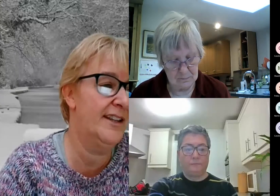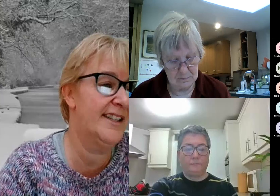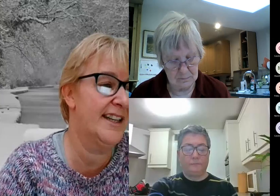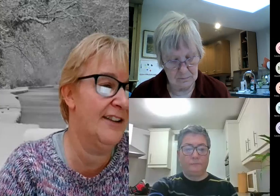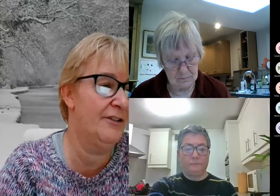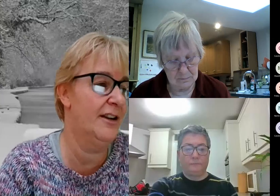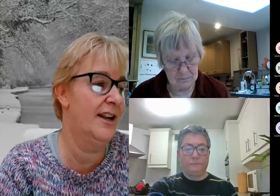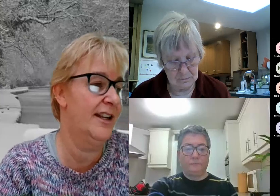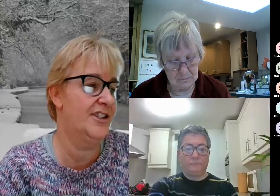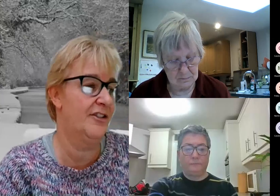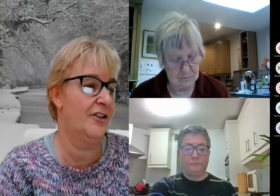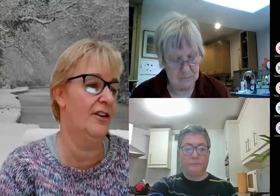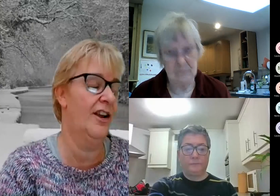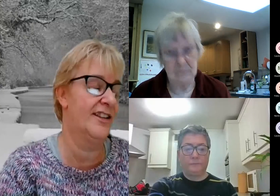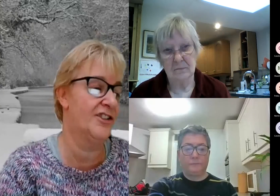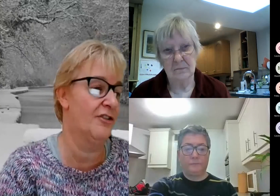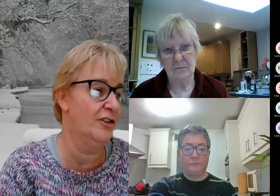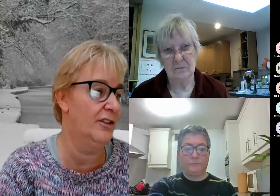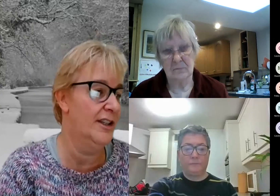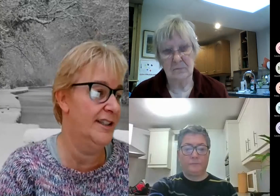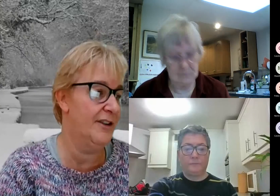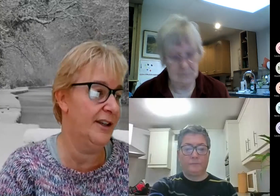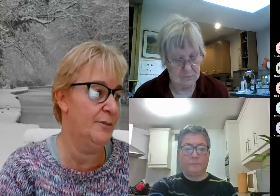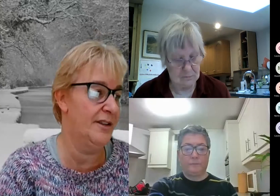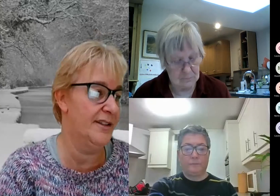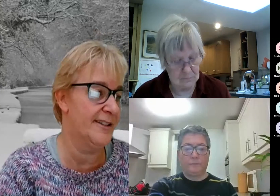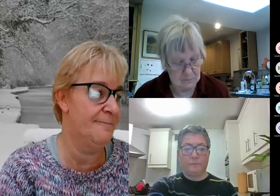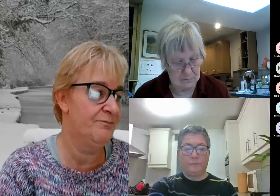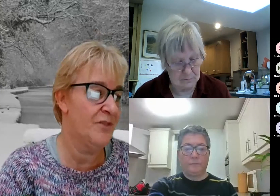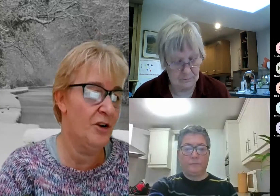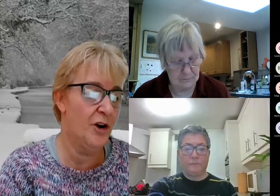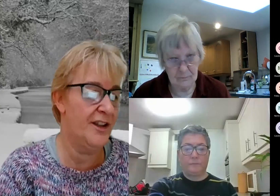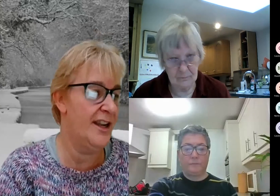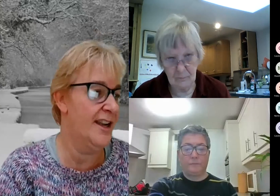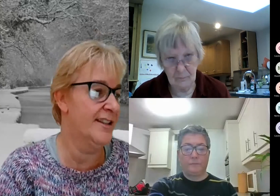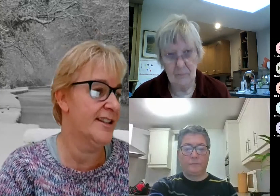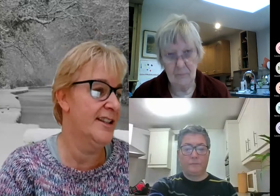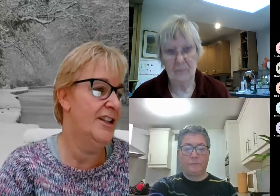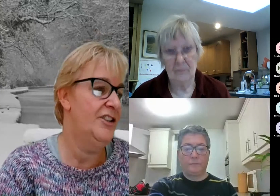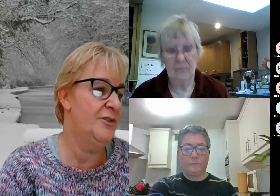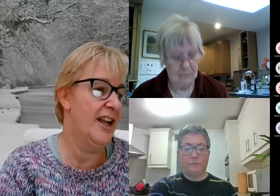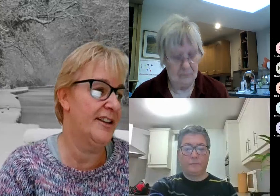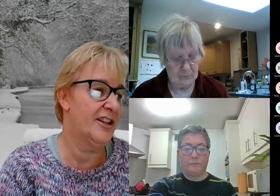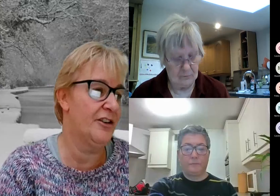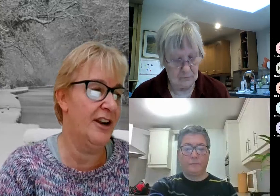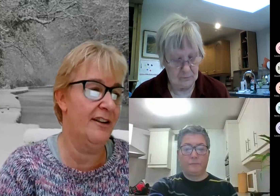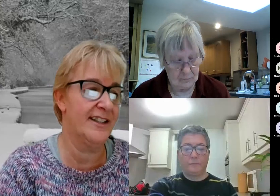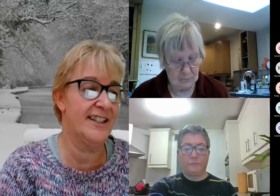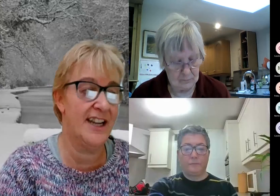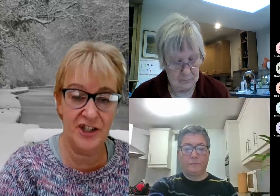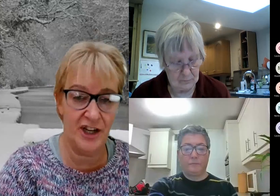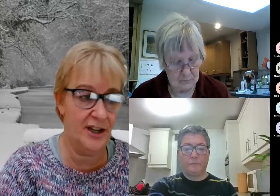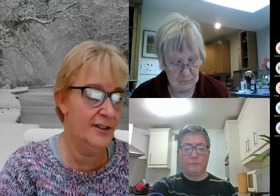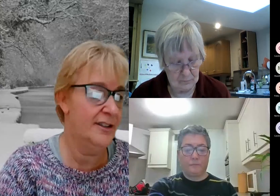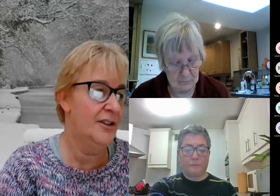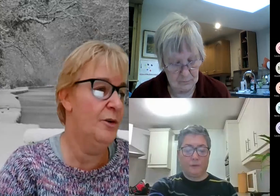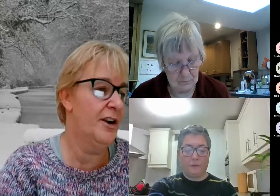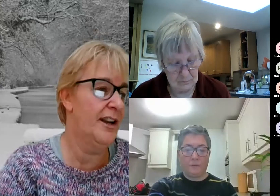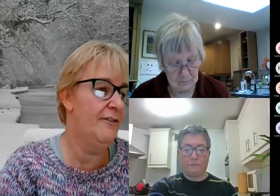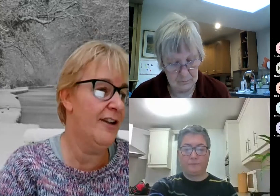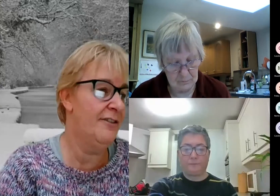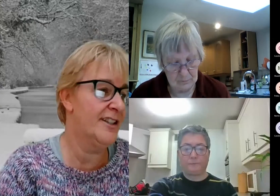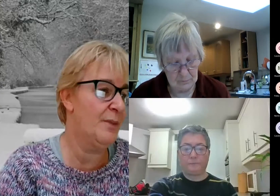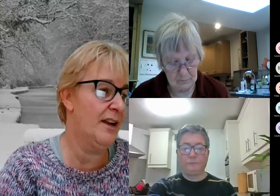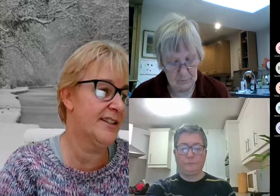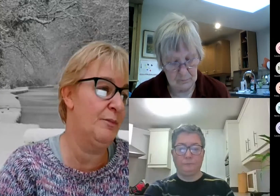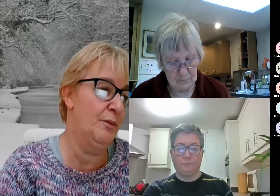some very significant historical developments. Over the years, Judy had a career as a teacher,